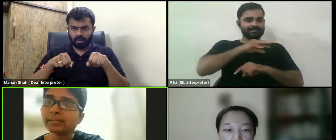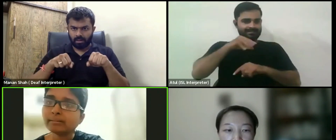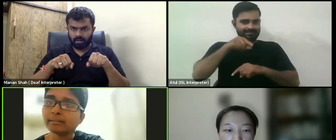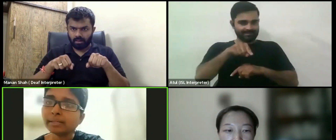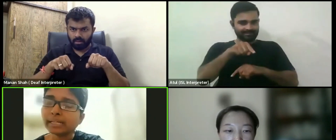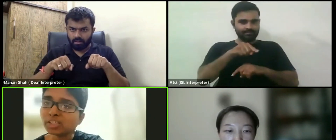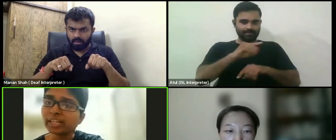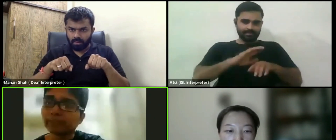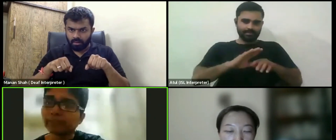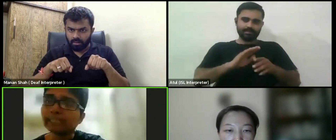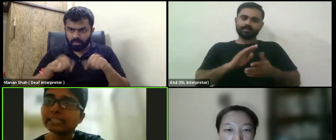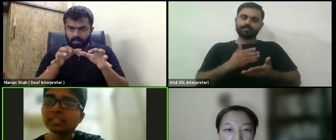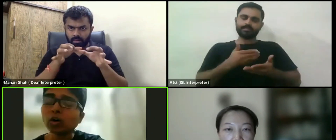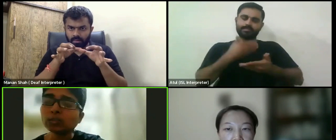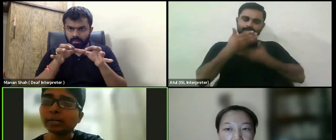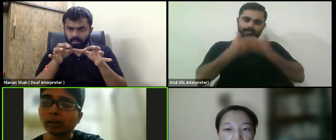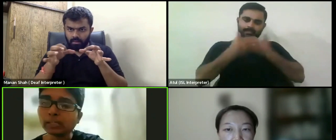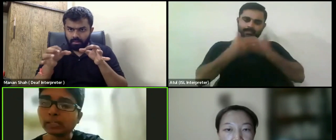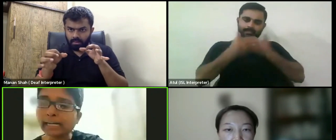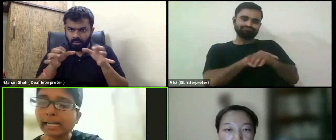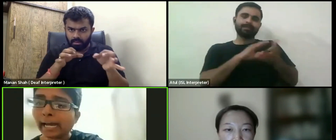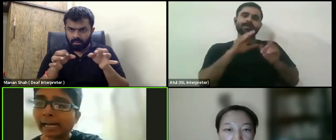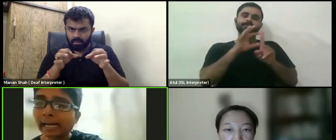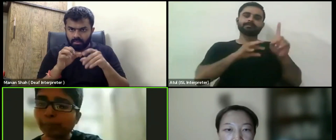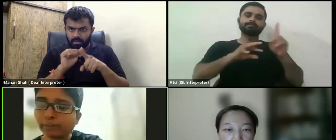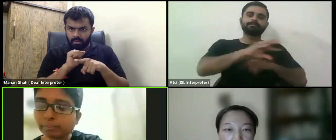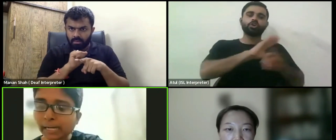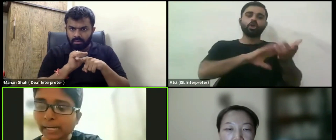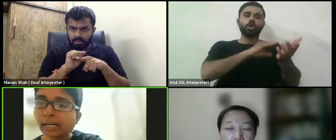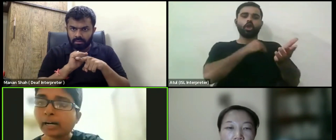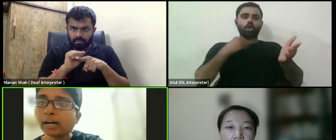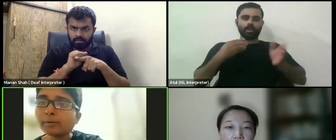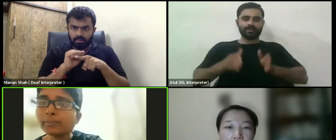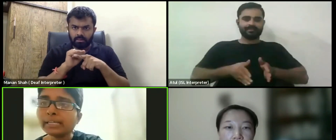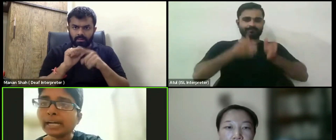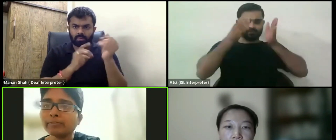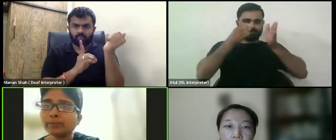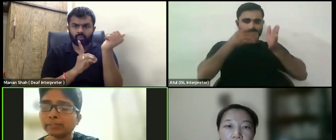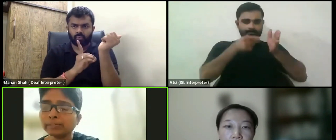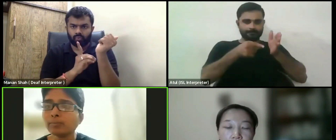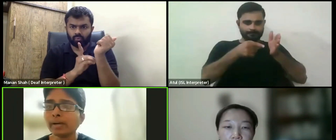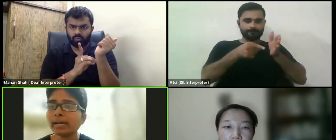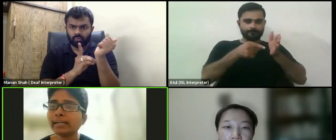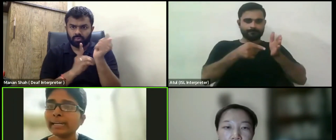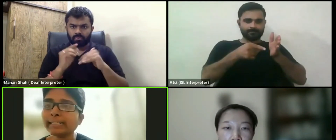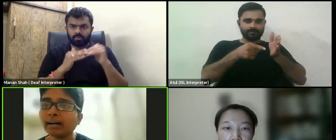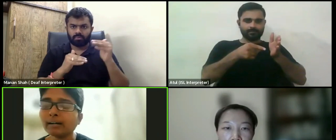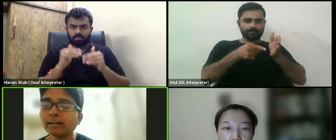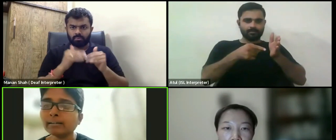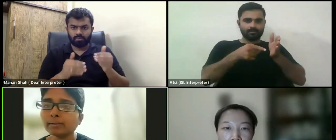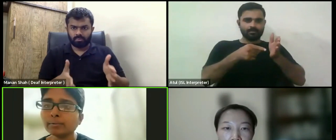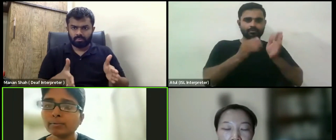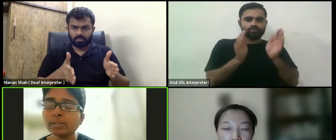therapy initiative at the district hospital and all that. And apart from that, we have to, that is where